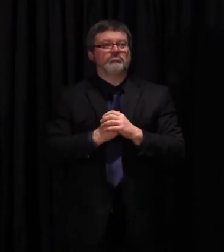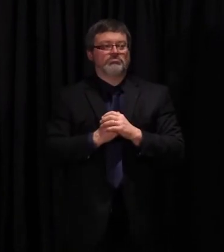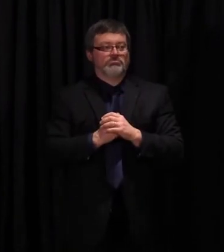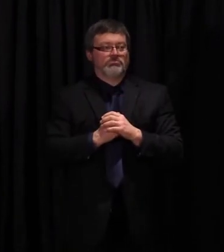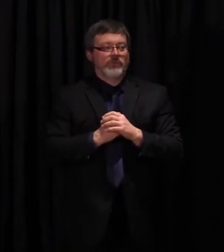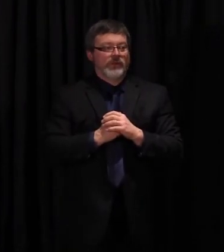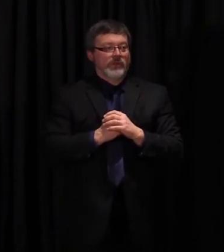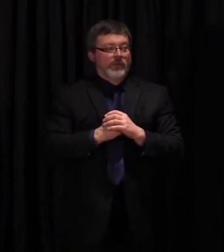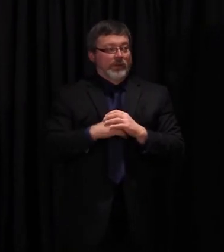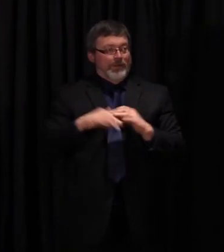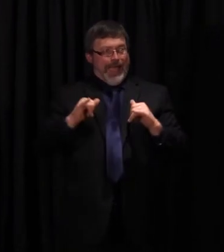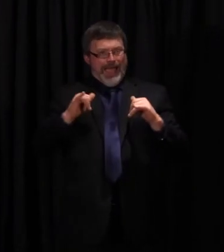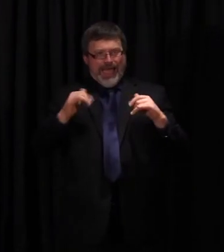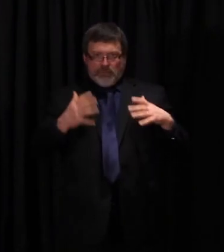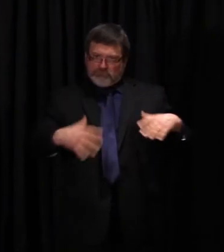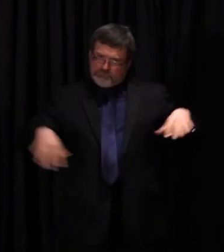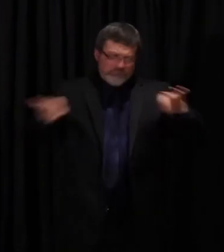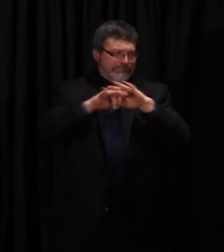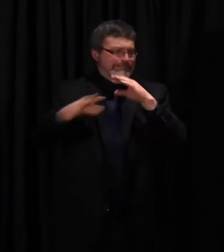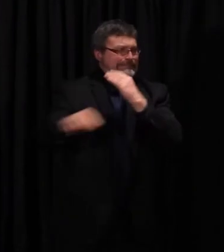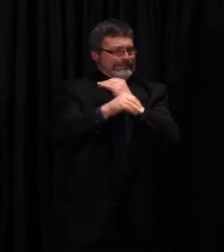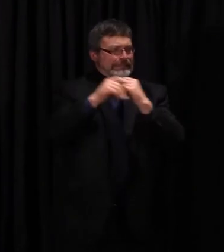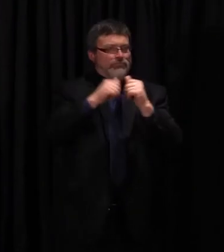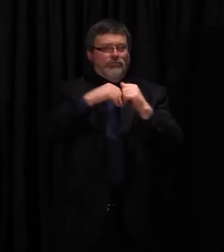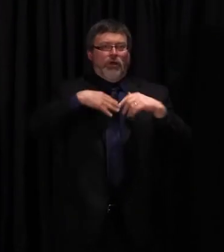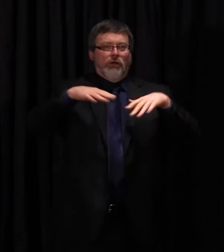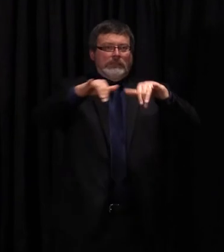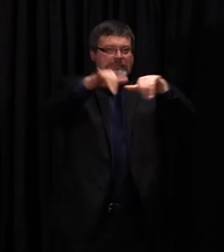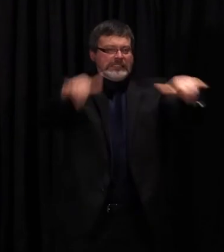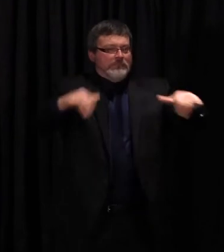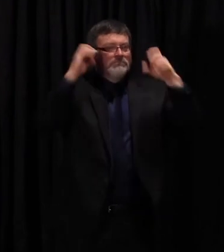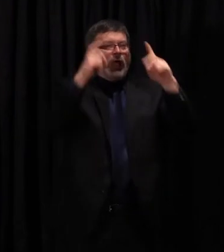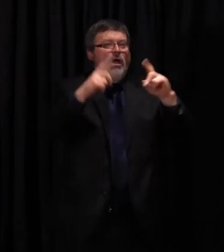Major additions to our education system that make it the best in the nation.